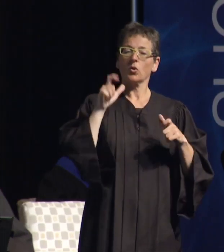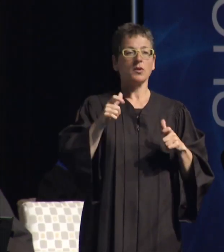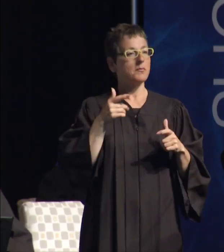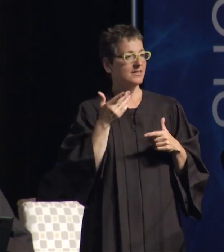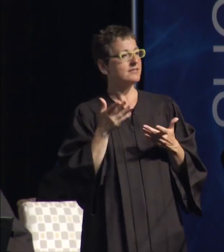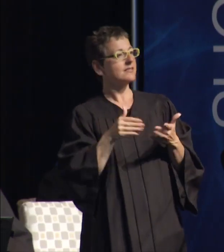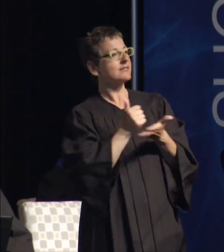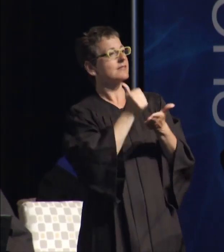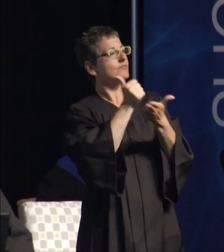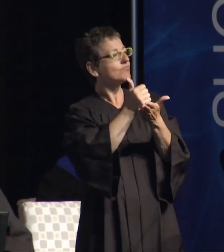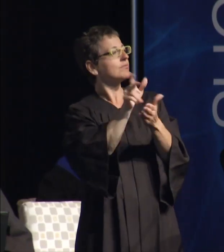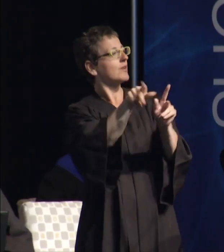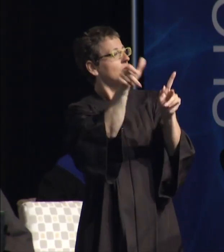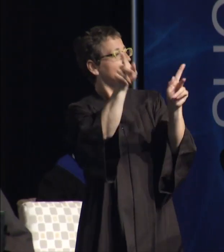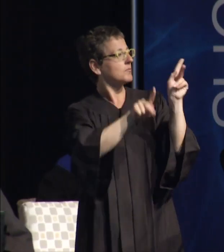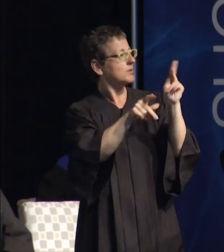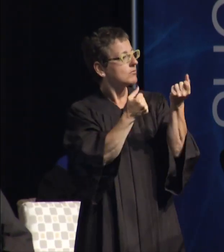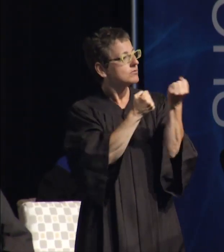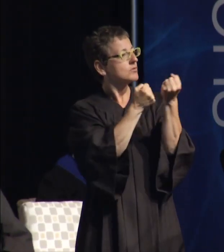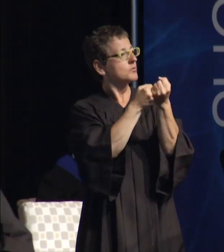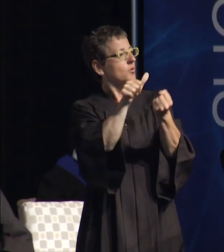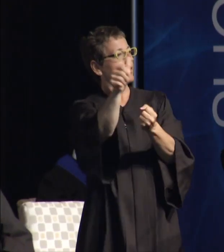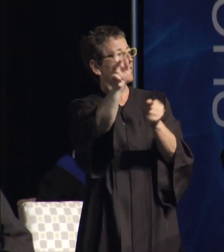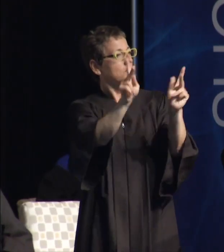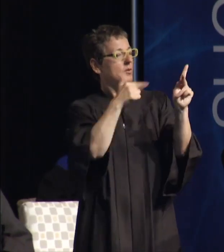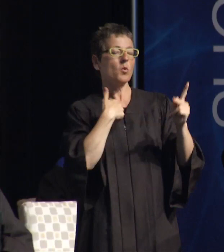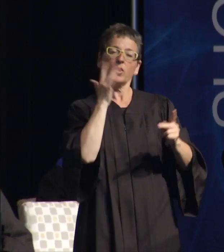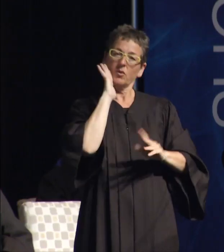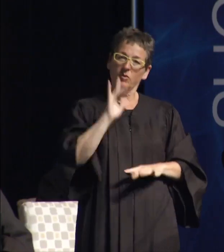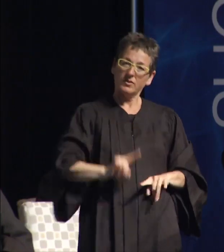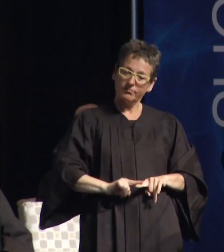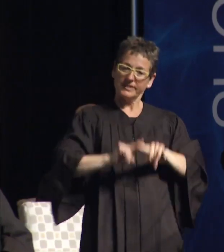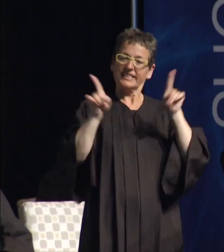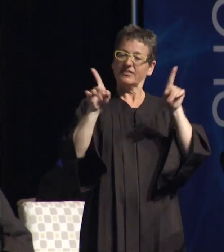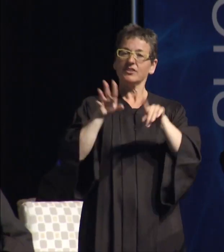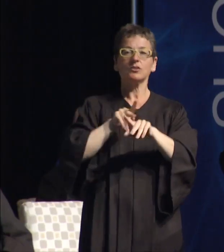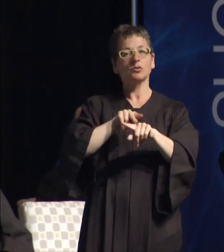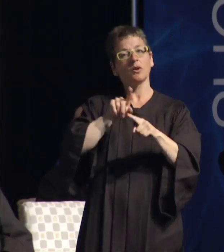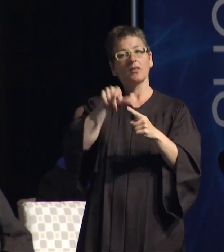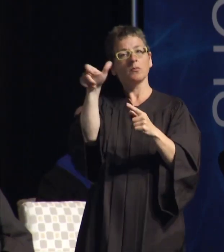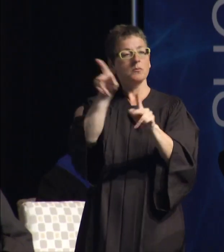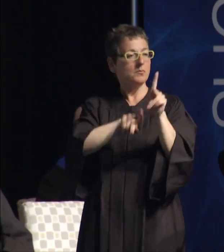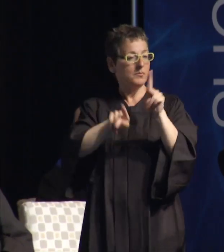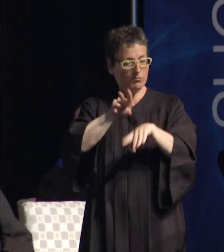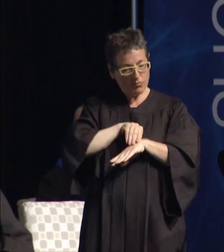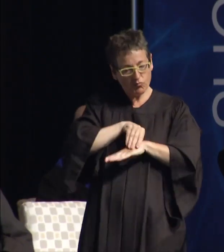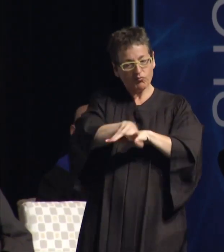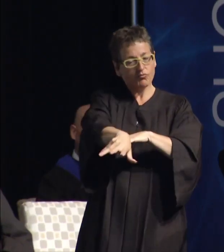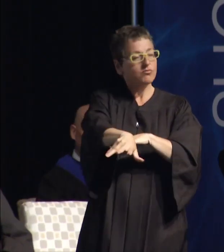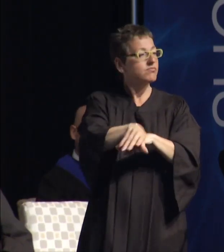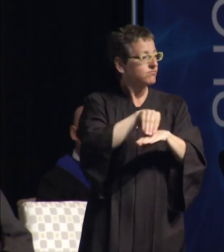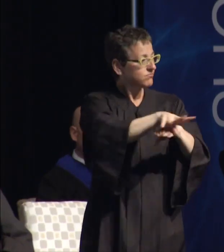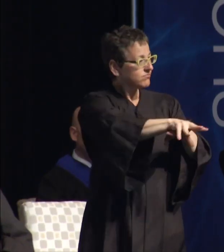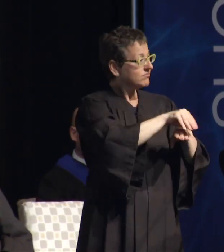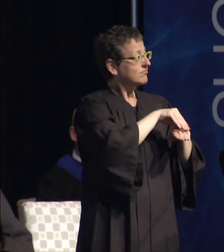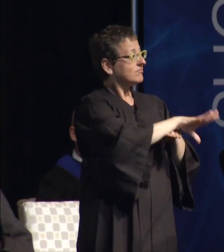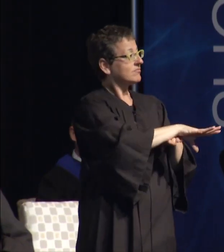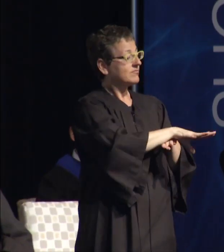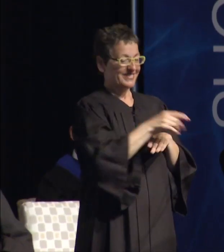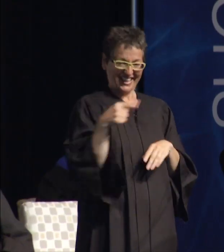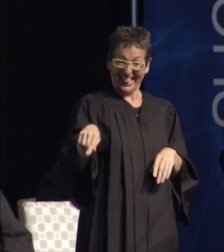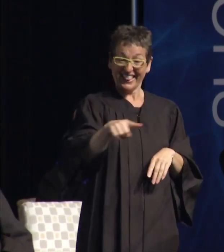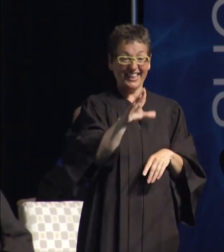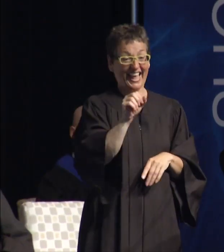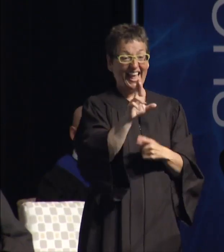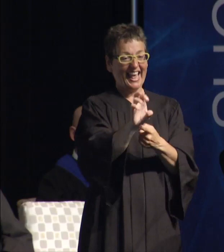forward. We will be the difference in someone else's day. The people for whom we care will know that